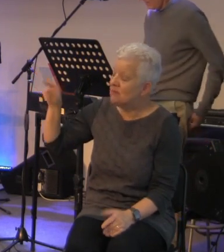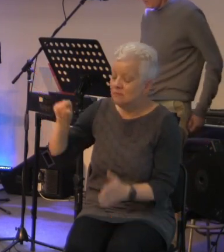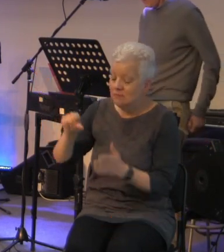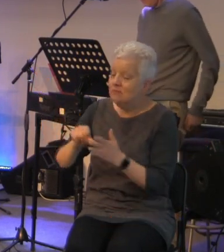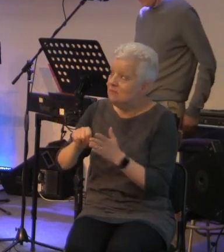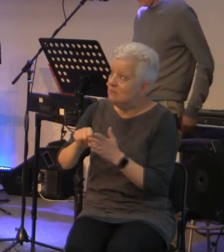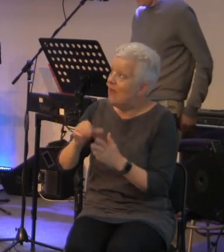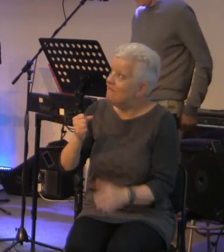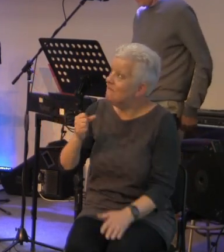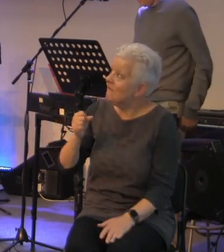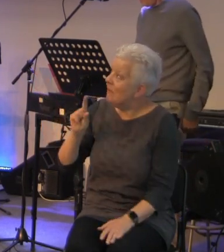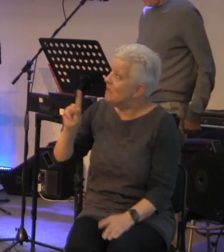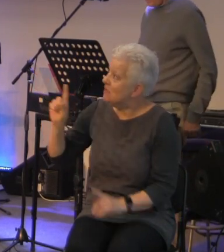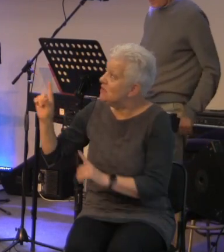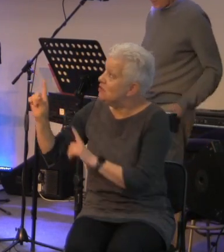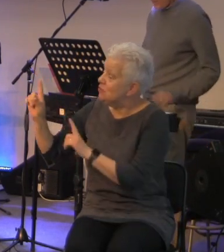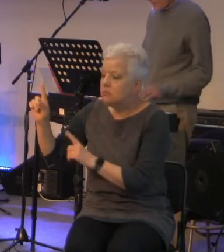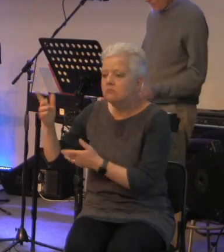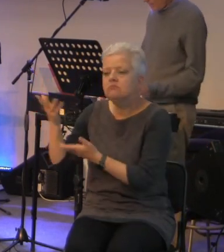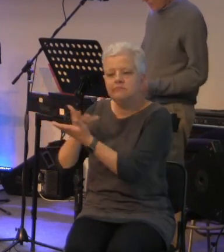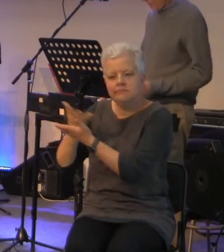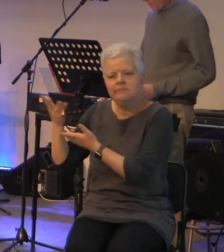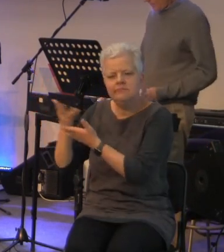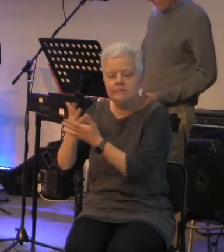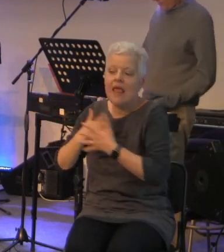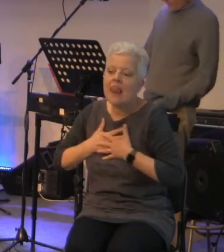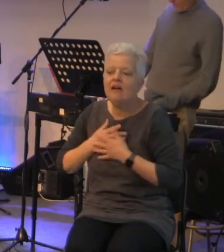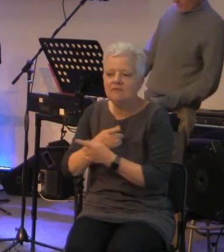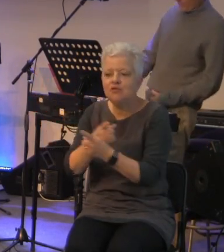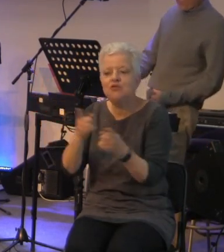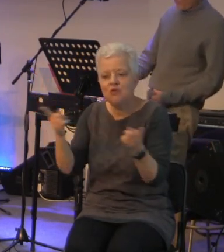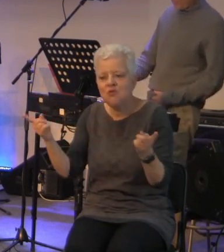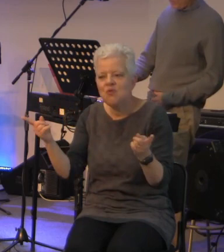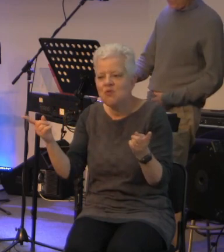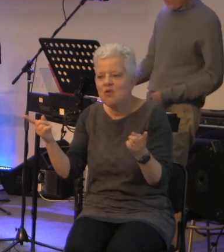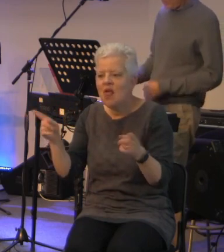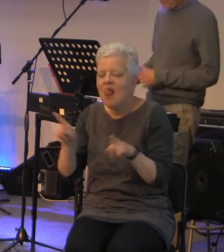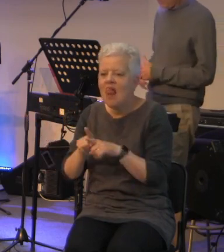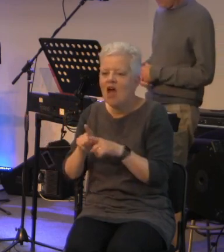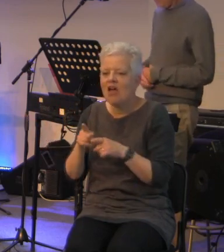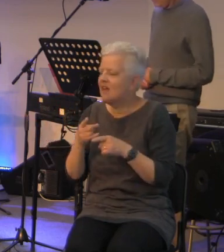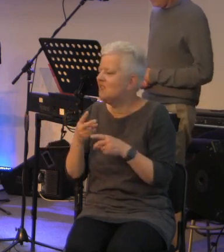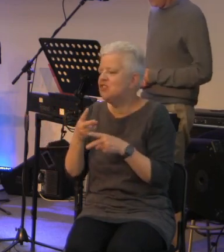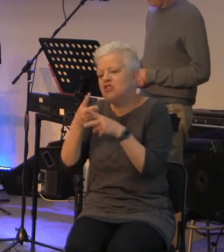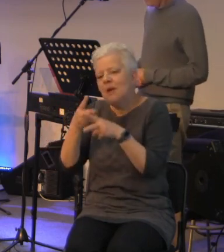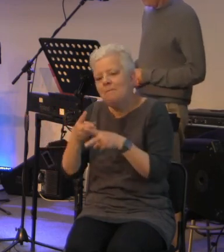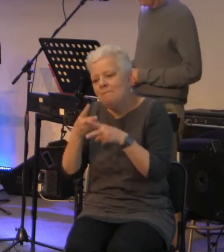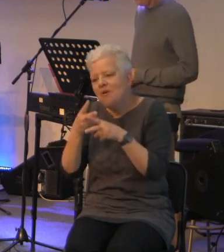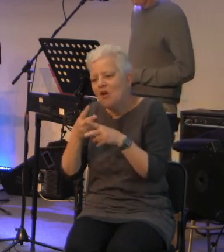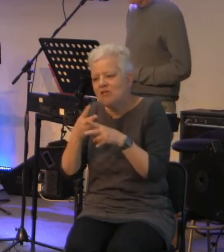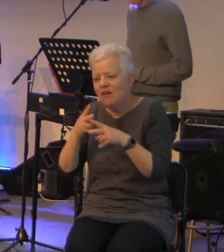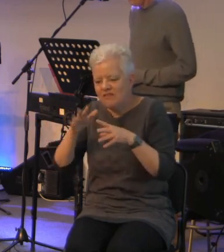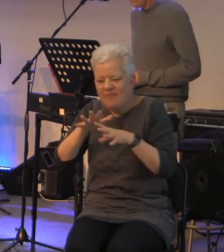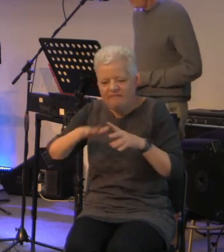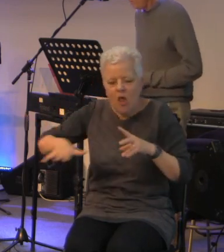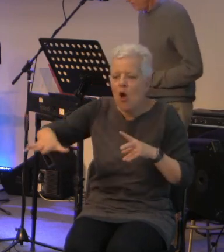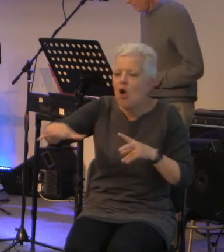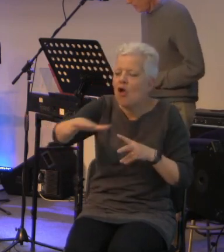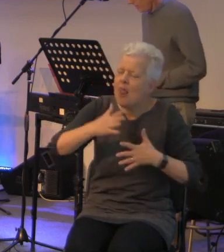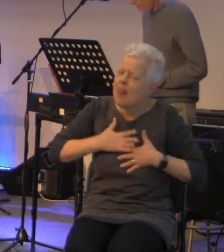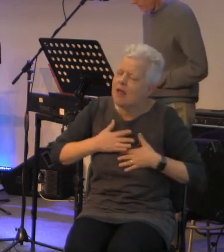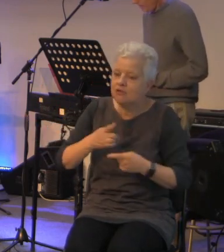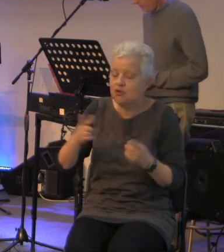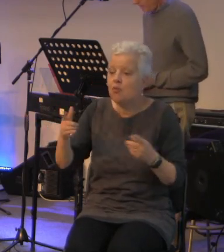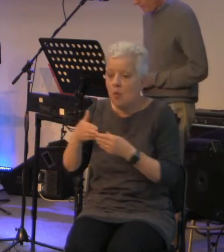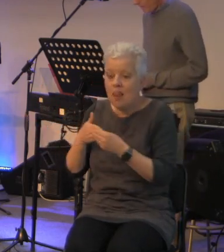to you, and you can talk to him. He loves you. Like a shepherd cares for a whole flock, he loves you, and he will